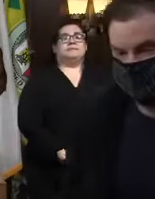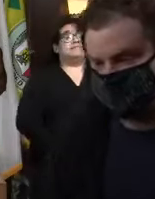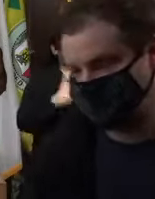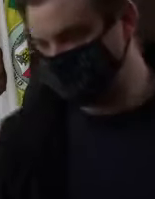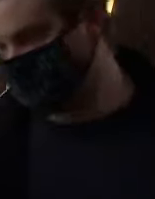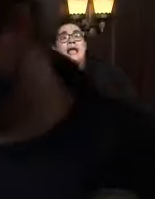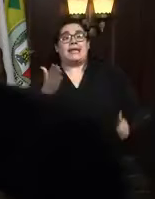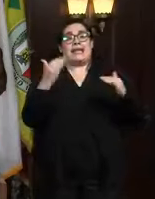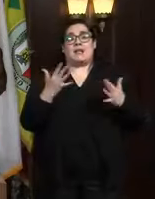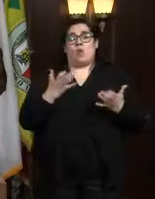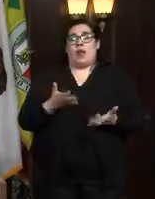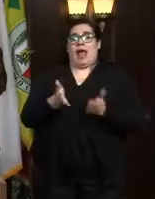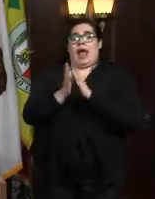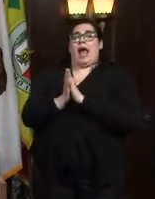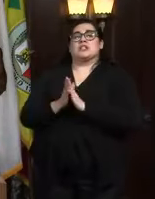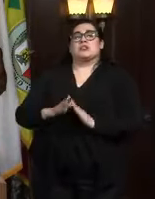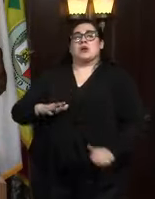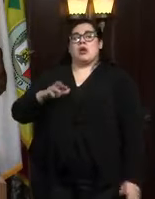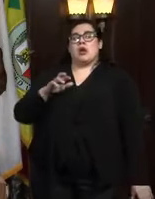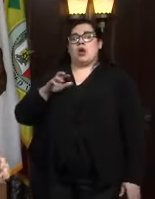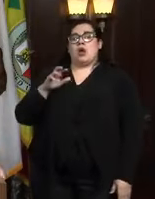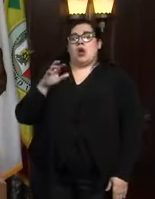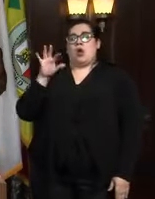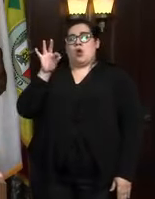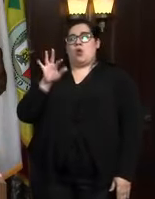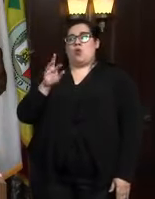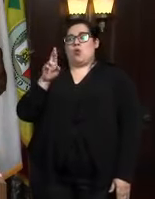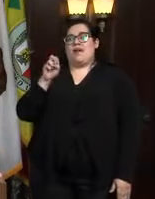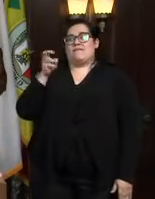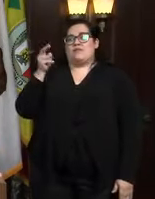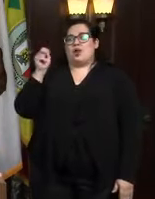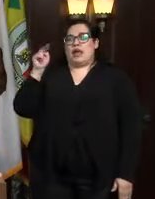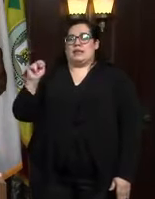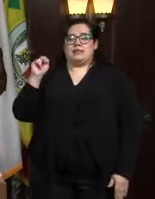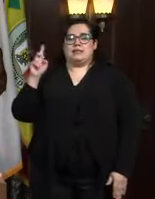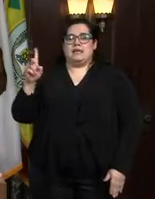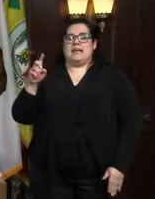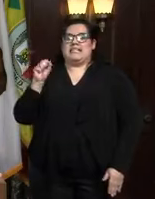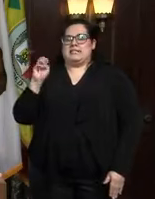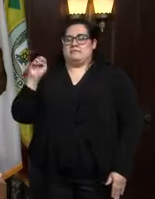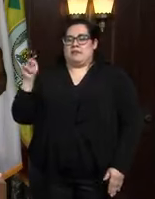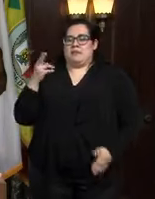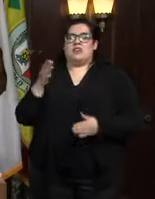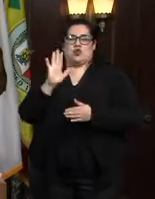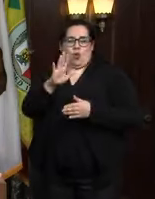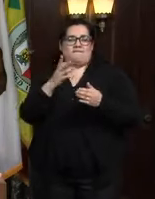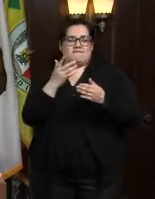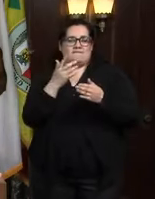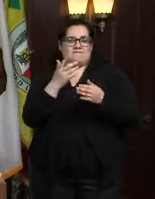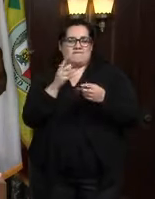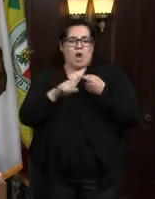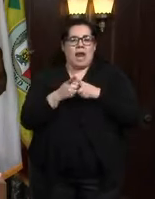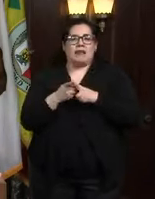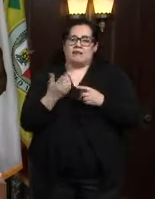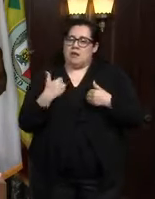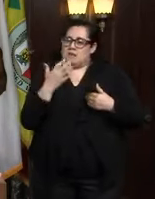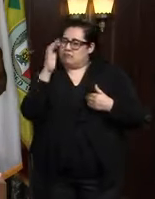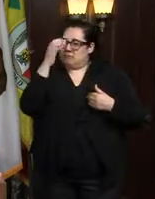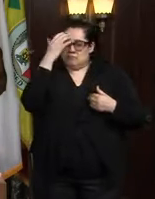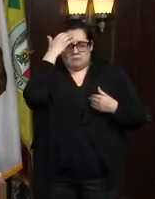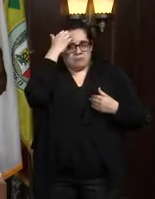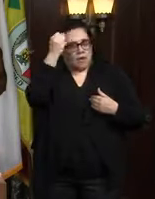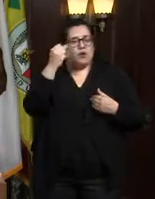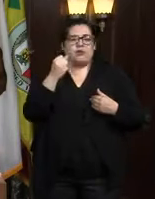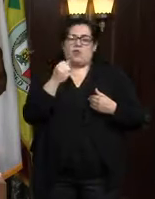I'd like to ask Reverend Najuma Pollard Smith, who is a dear friend and who has the memories, as we all do, that were around